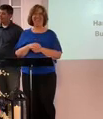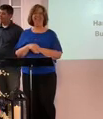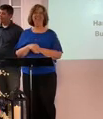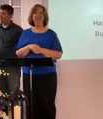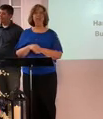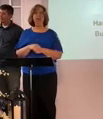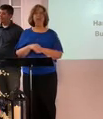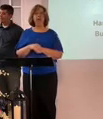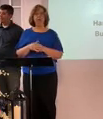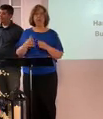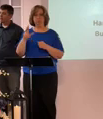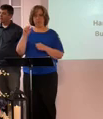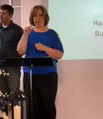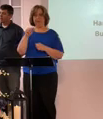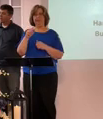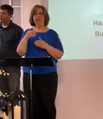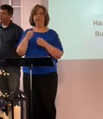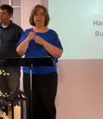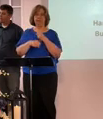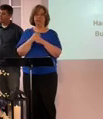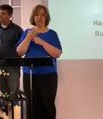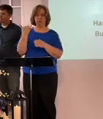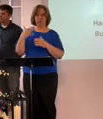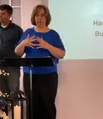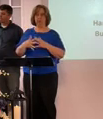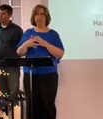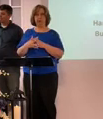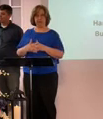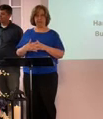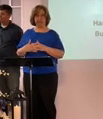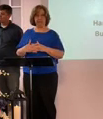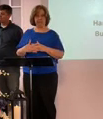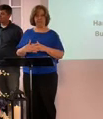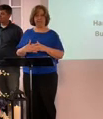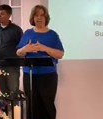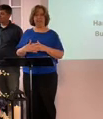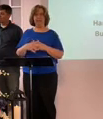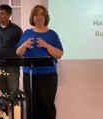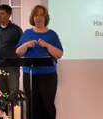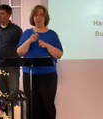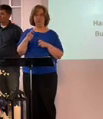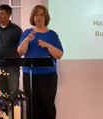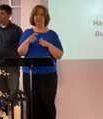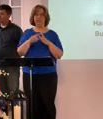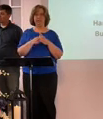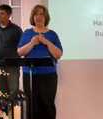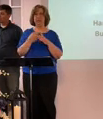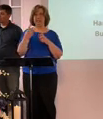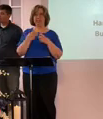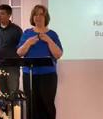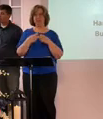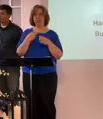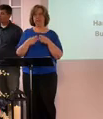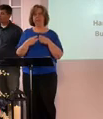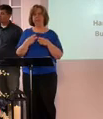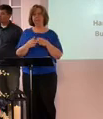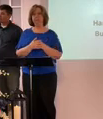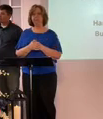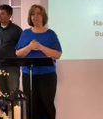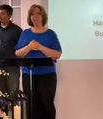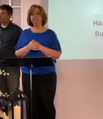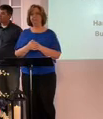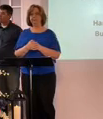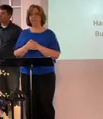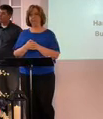We were pregnant, and our journey started rough right off the start. I had